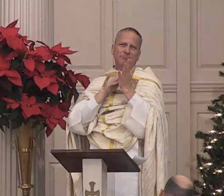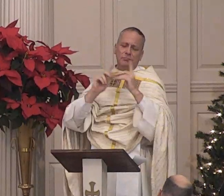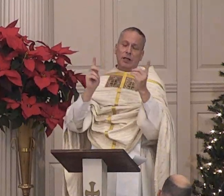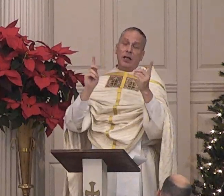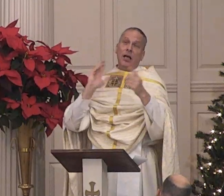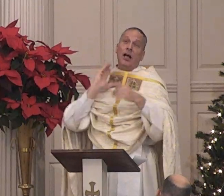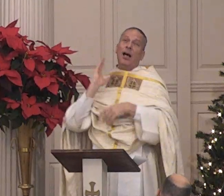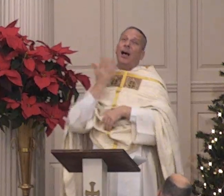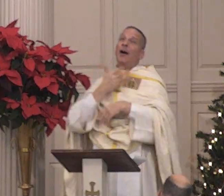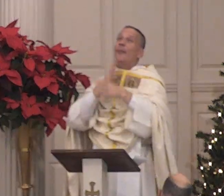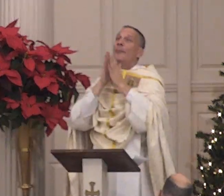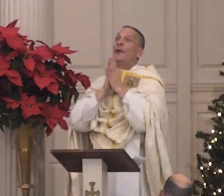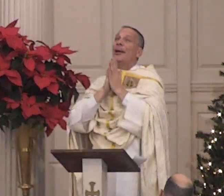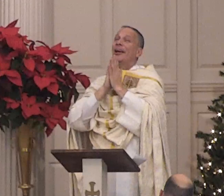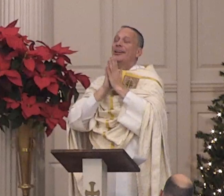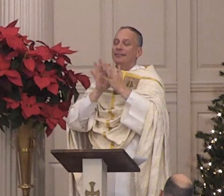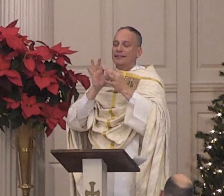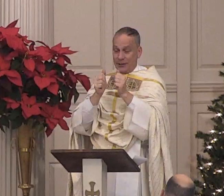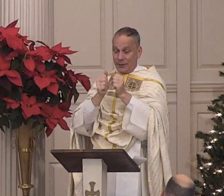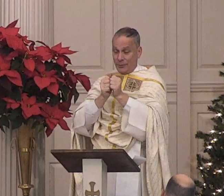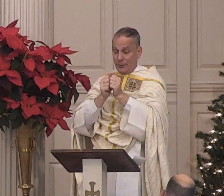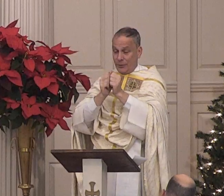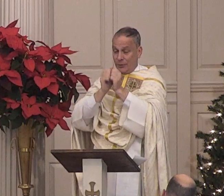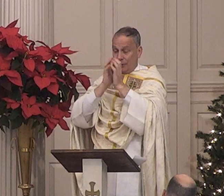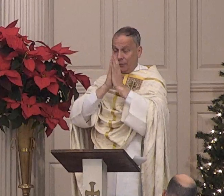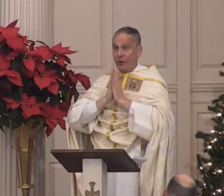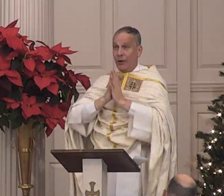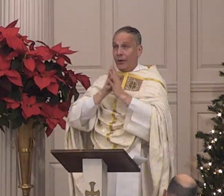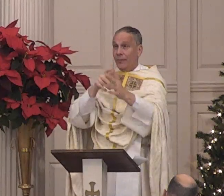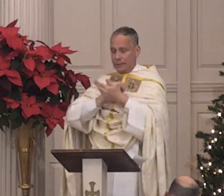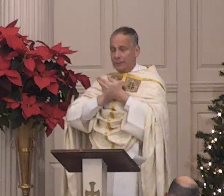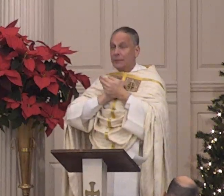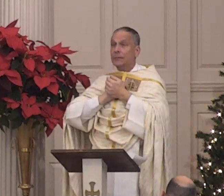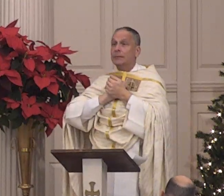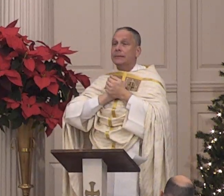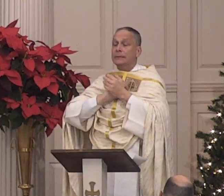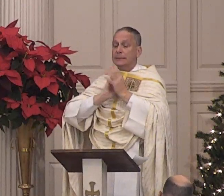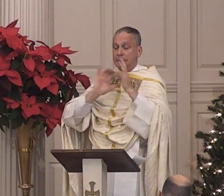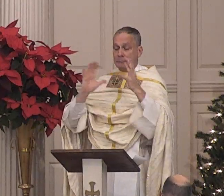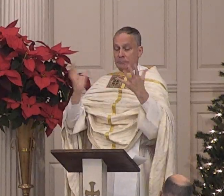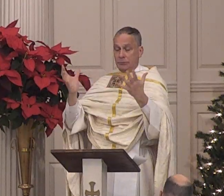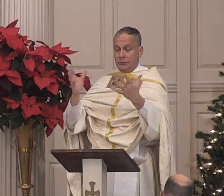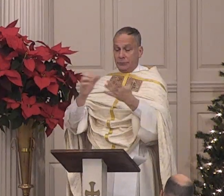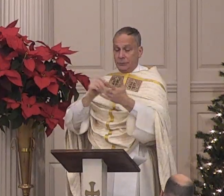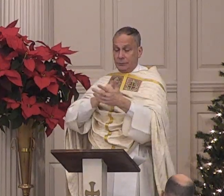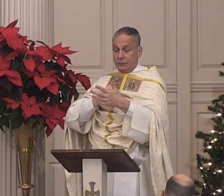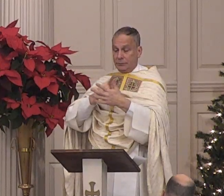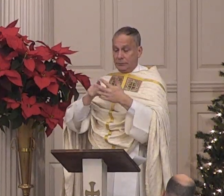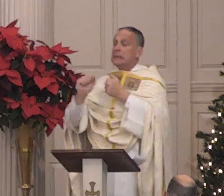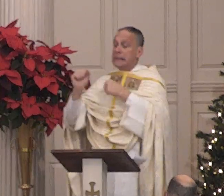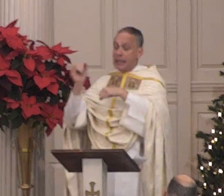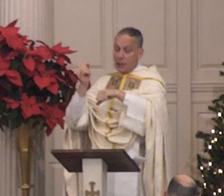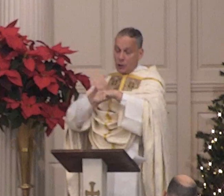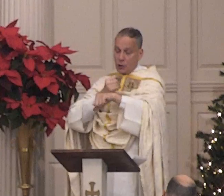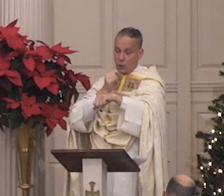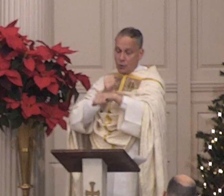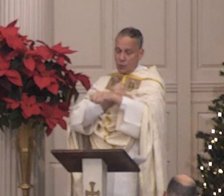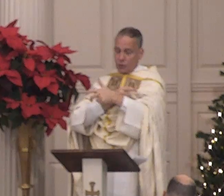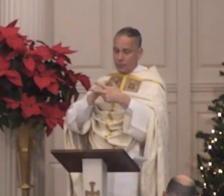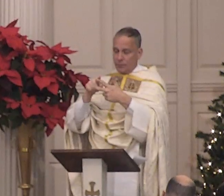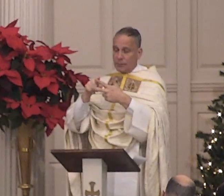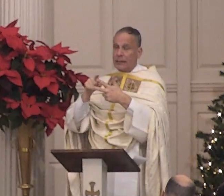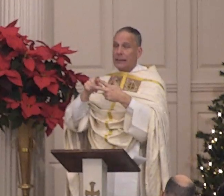that you know our humble prayers, and we know that you will answer them as we pray with the intercession of